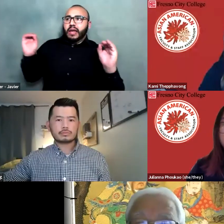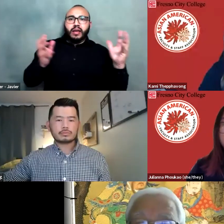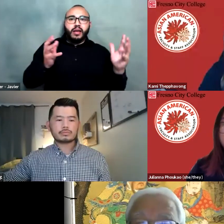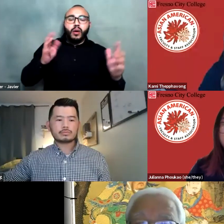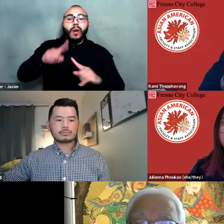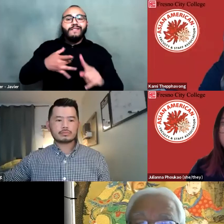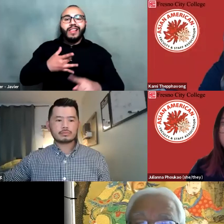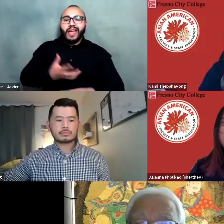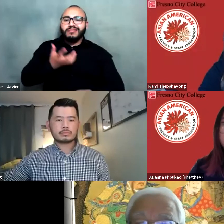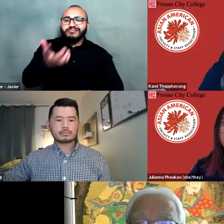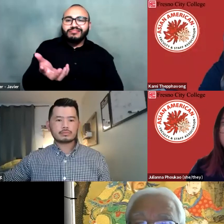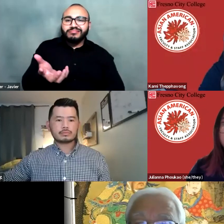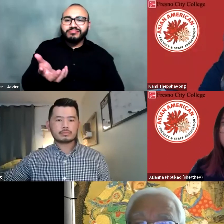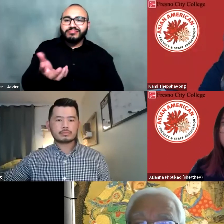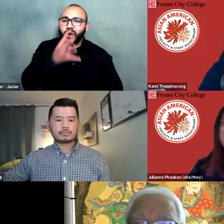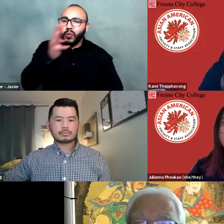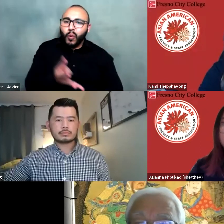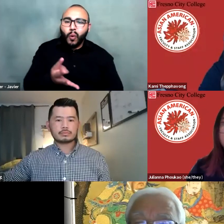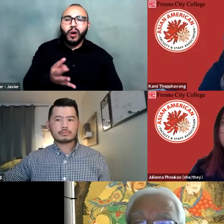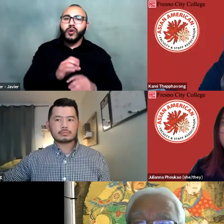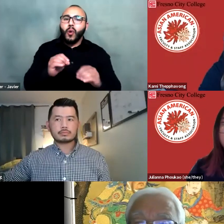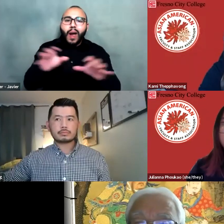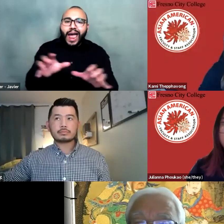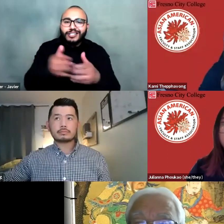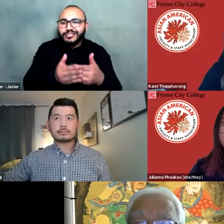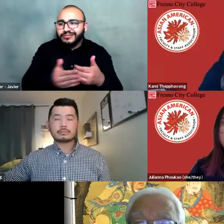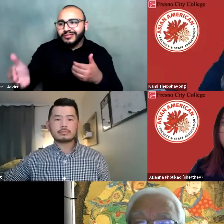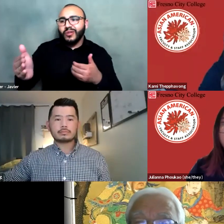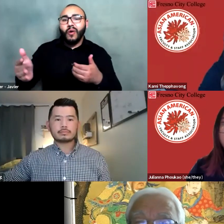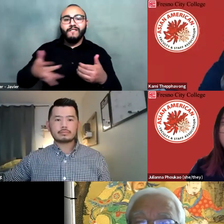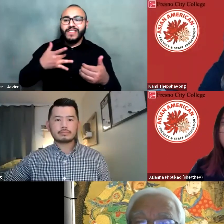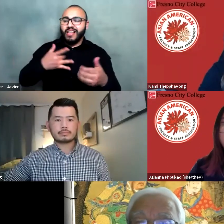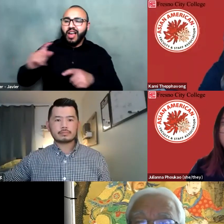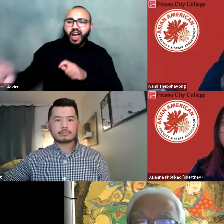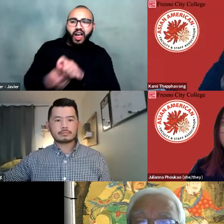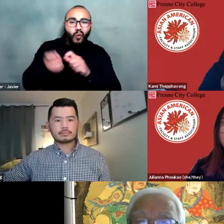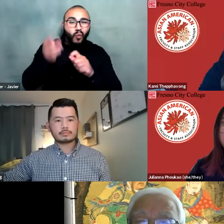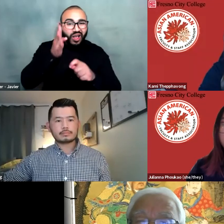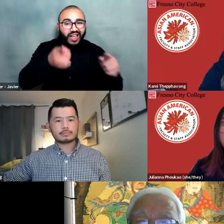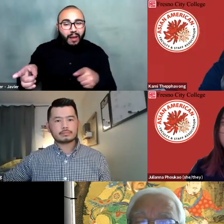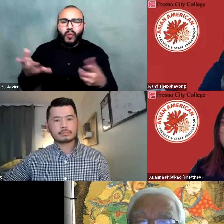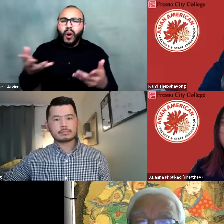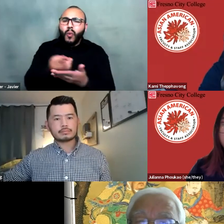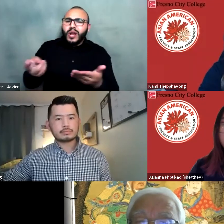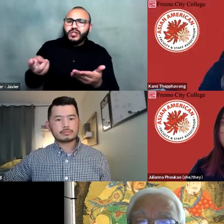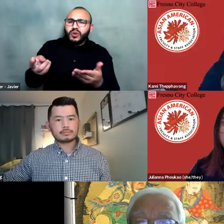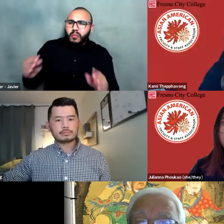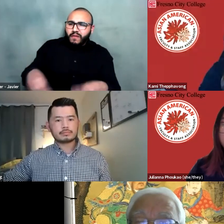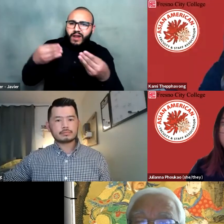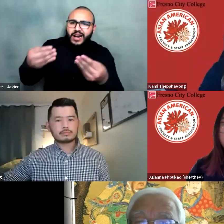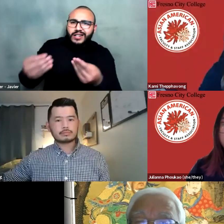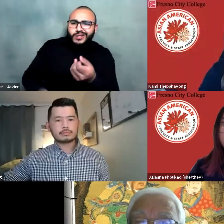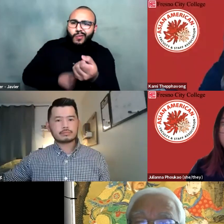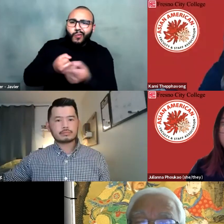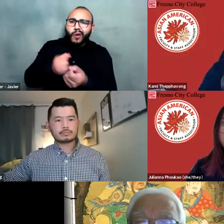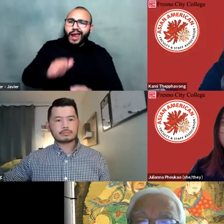heard, no action taken afterwards, or fear of retaliation. What resources are we preparing to support the Asian American